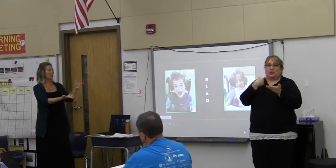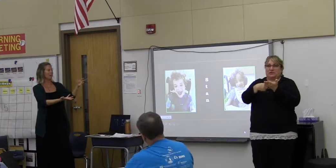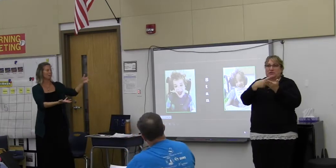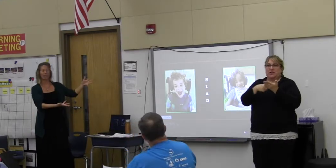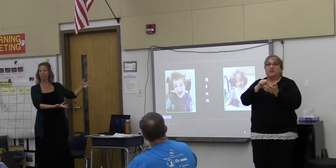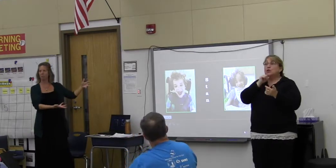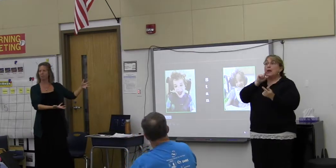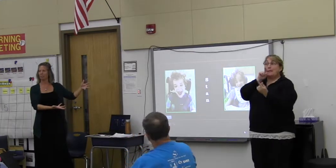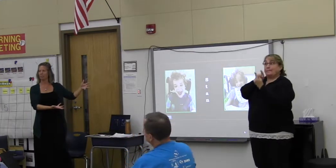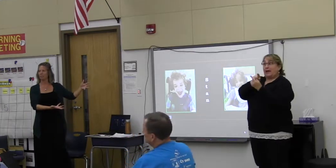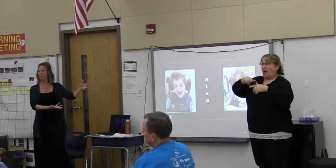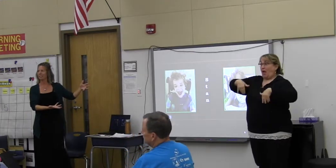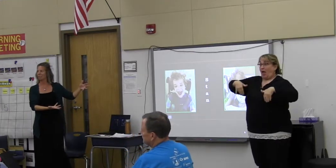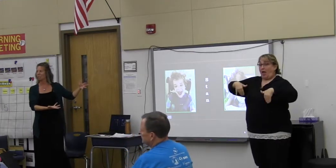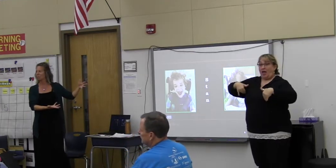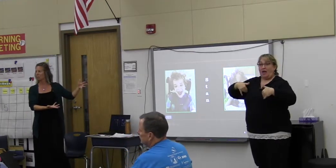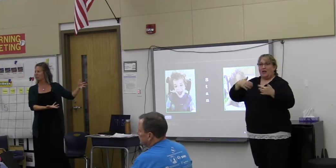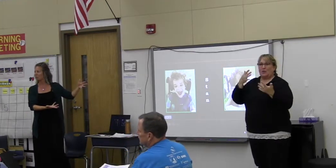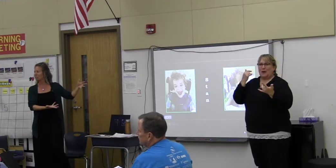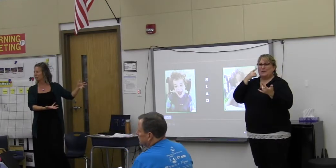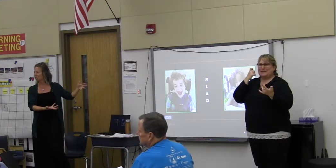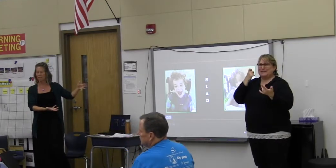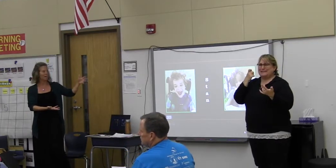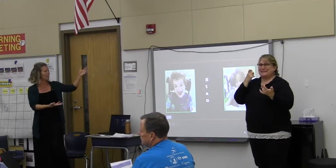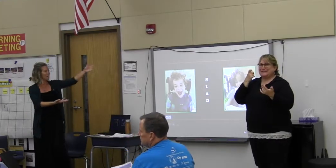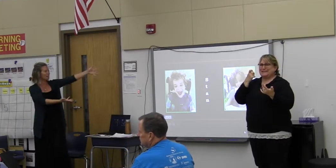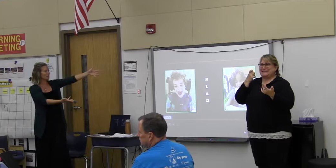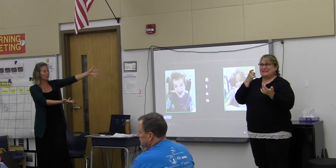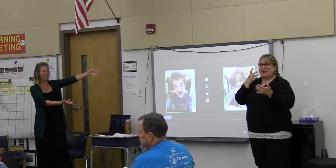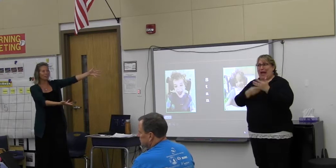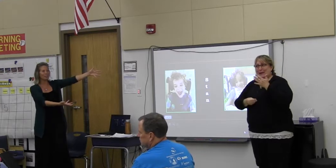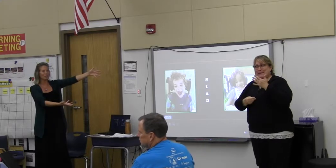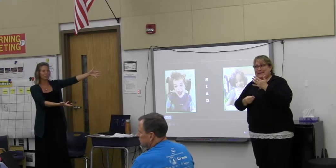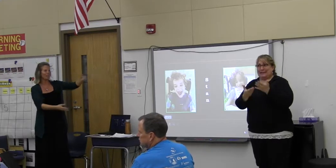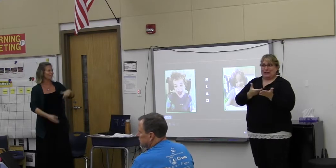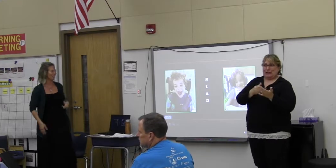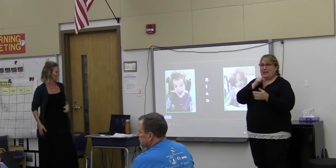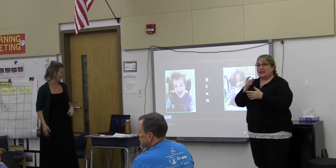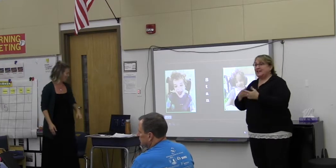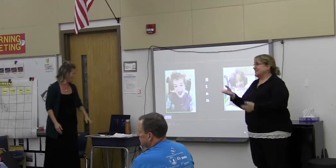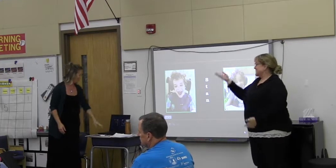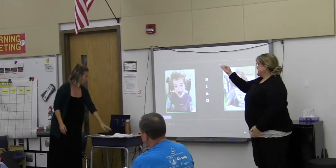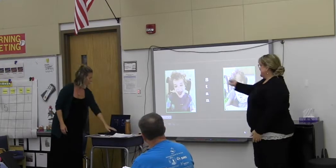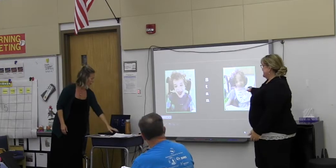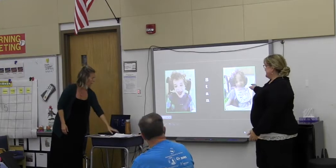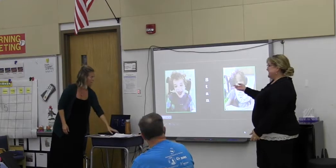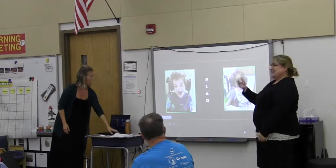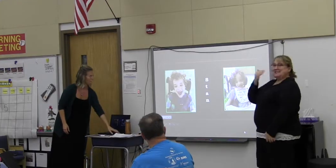If you haven't met him yet, because his attendance might get a little sketchy, this is who he is and what he looks like.